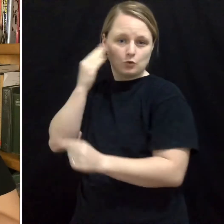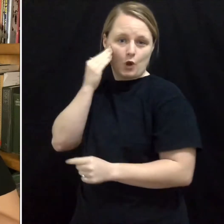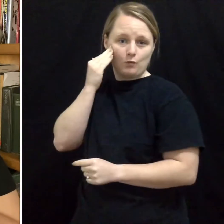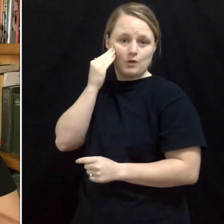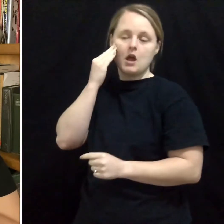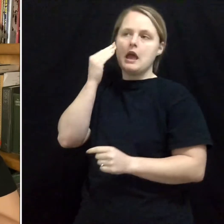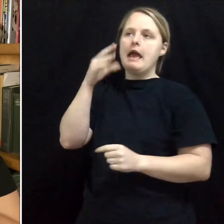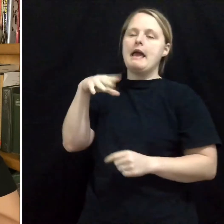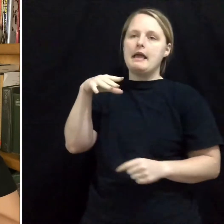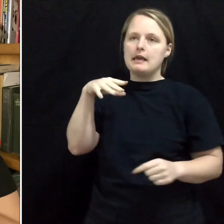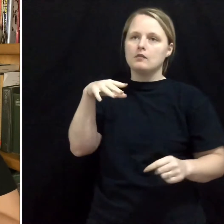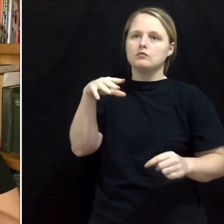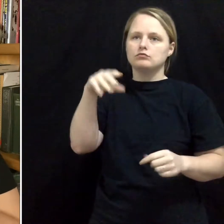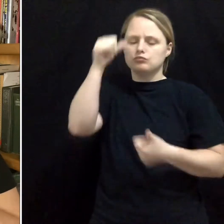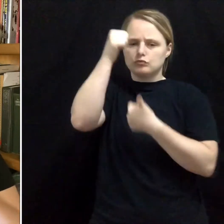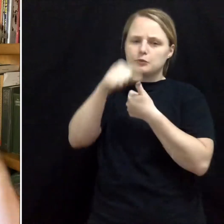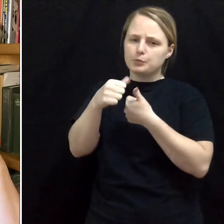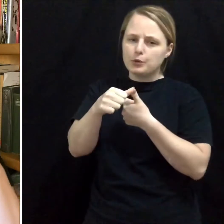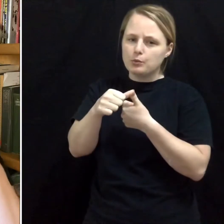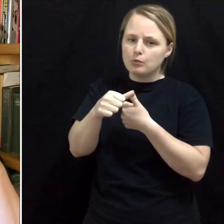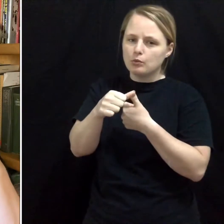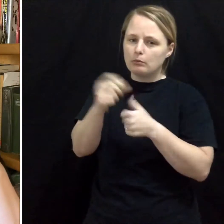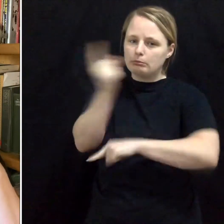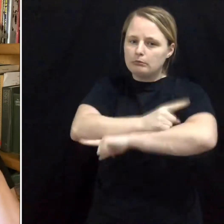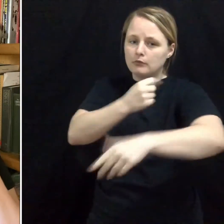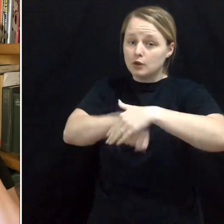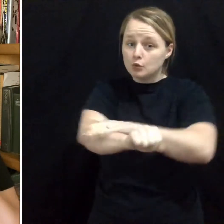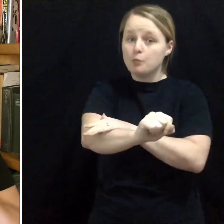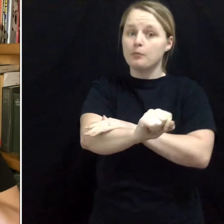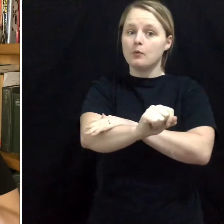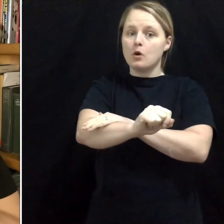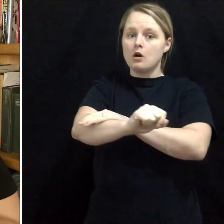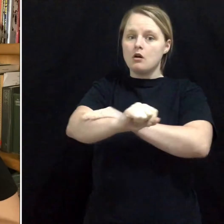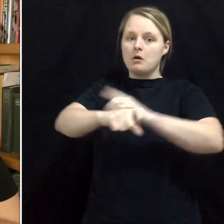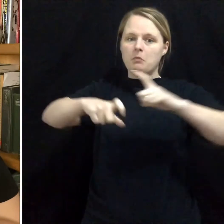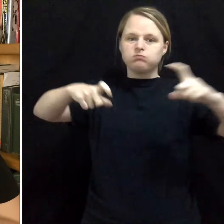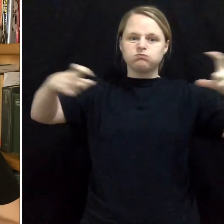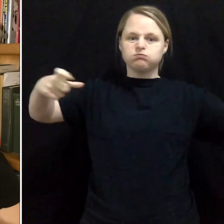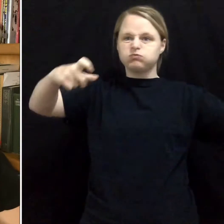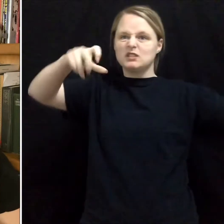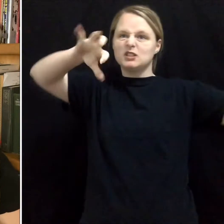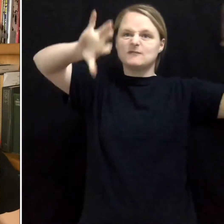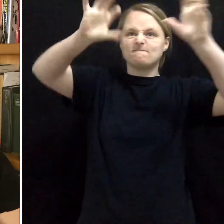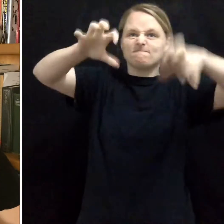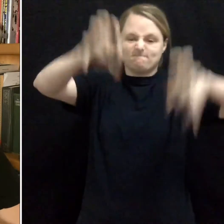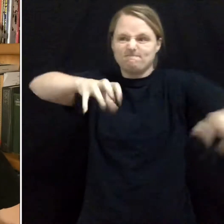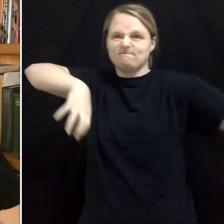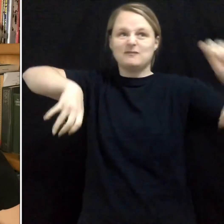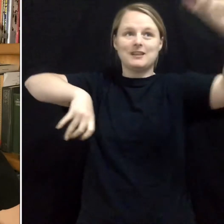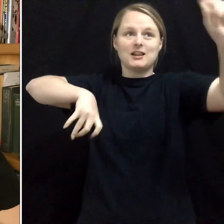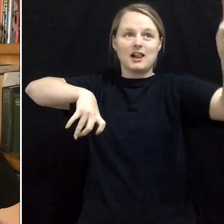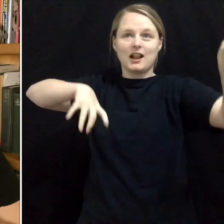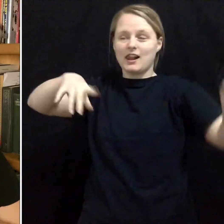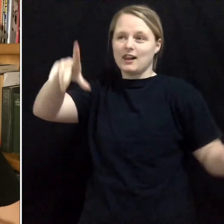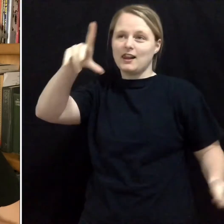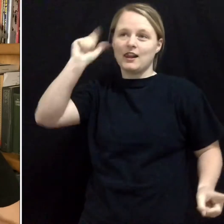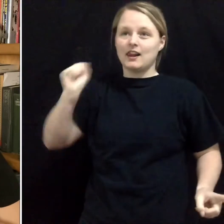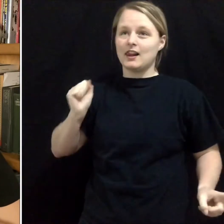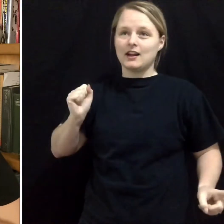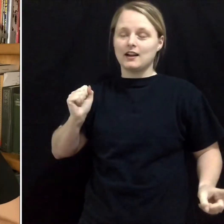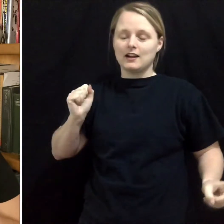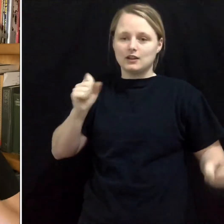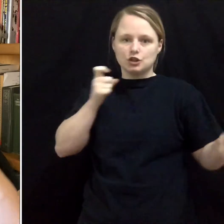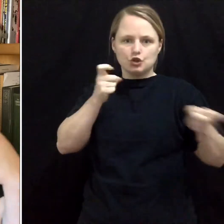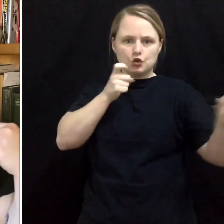how when she was born, there was a huge storm that night, and she can control thunder and